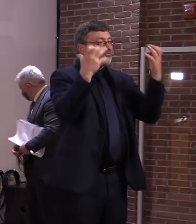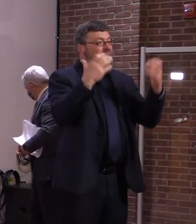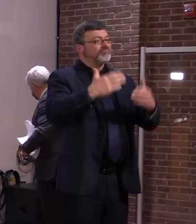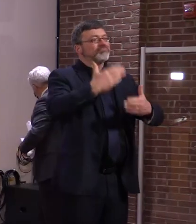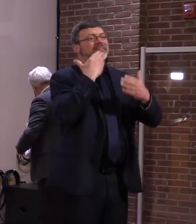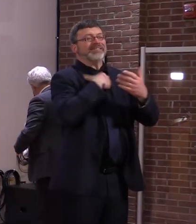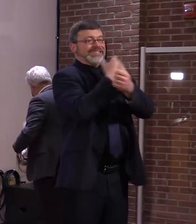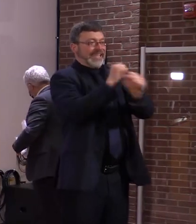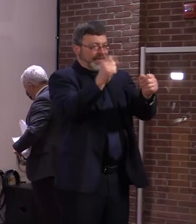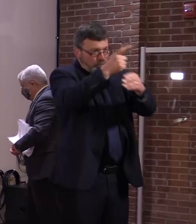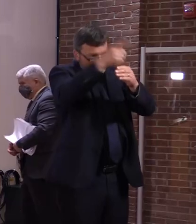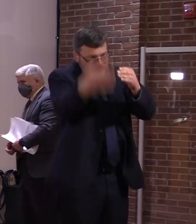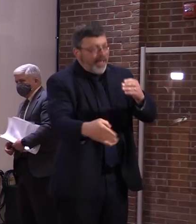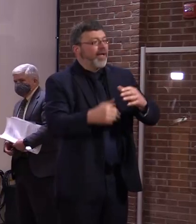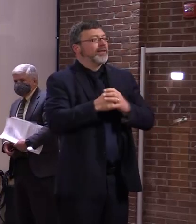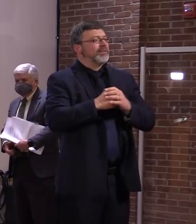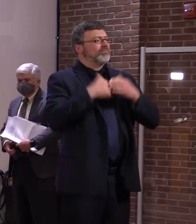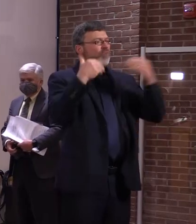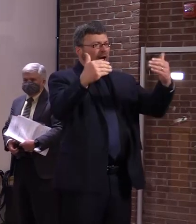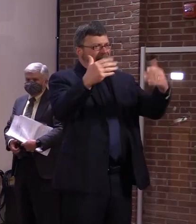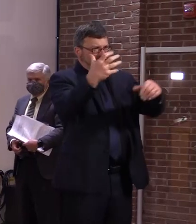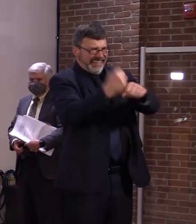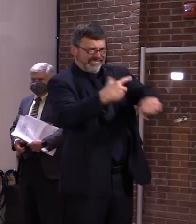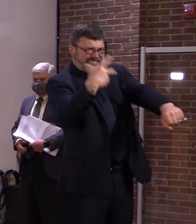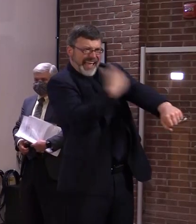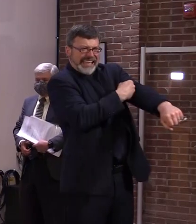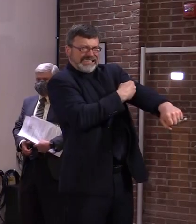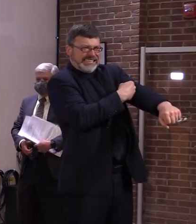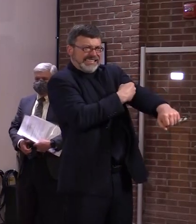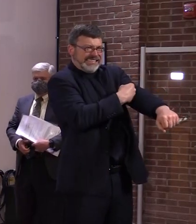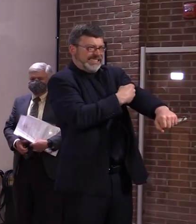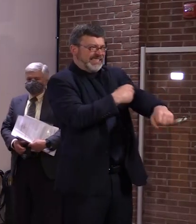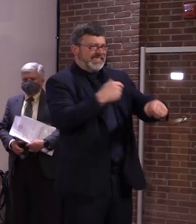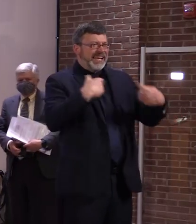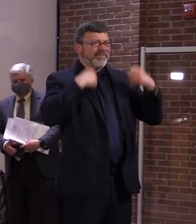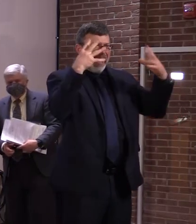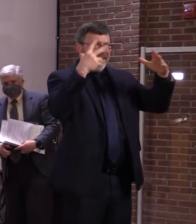weekend, and get your vaccination for those who haven't done so yet.